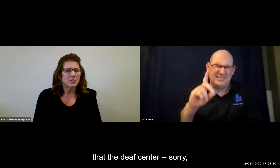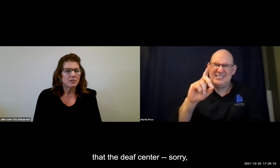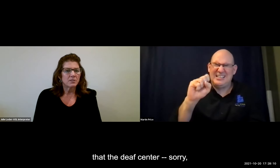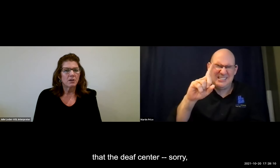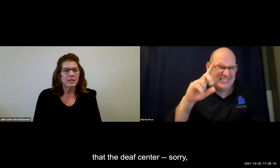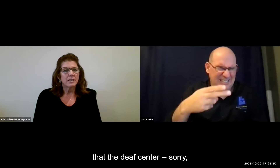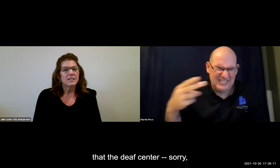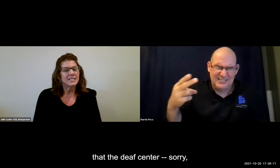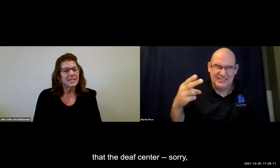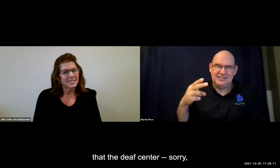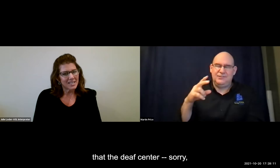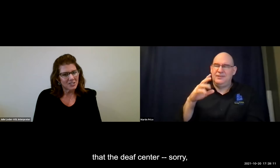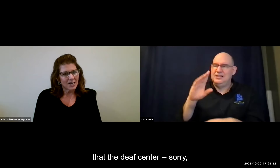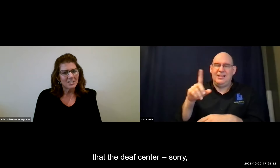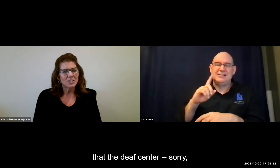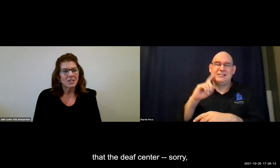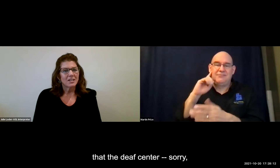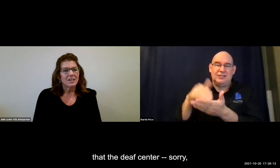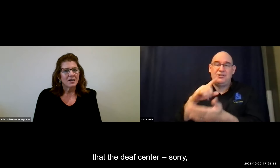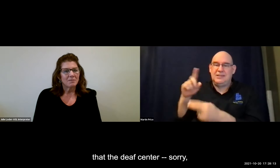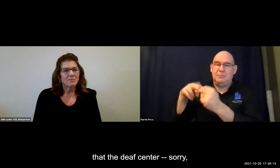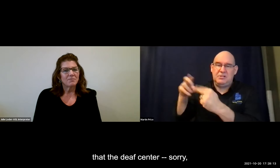Deaf Center, DSDHH,